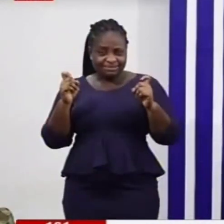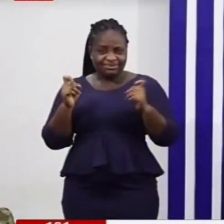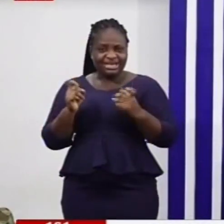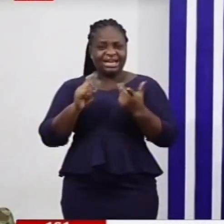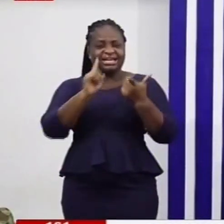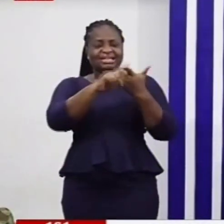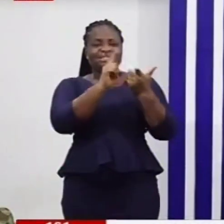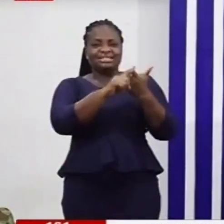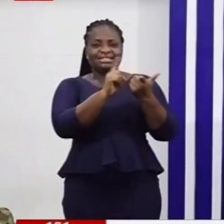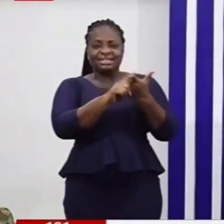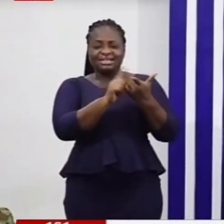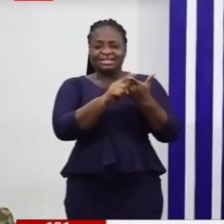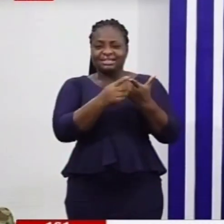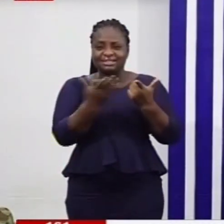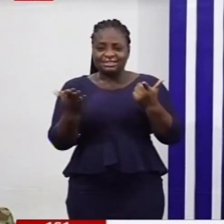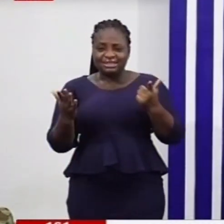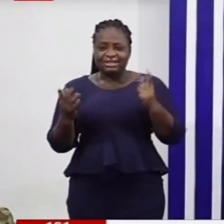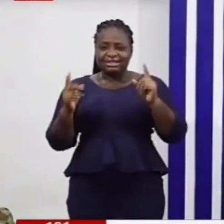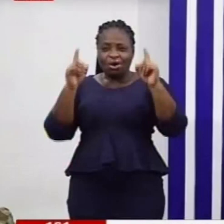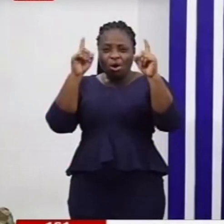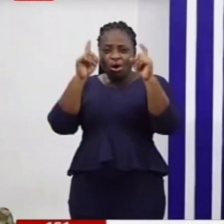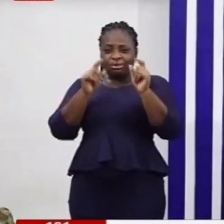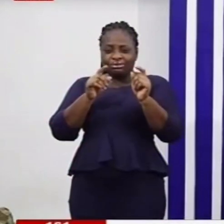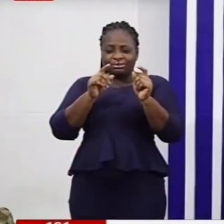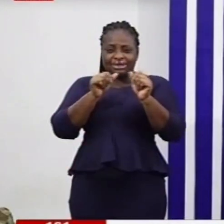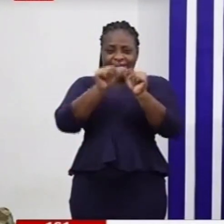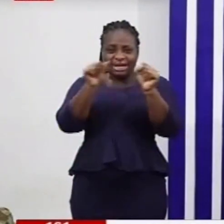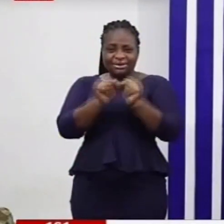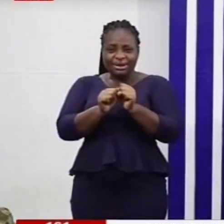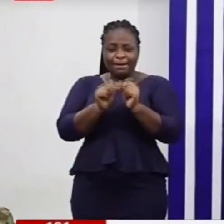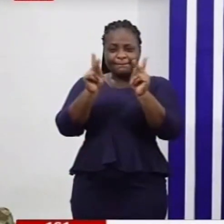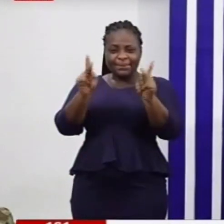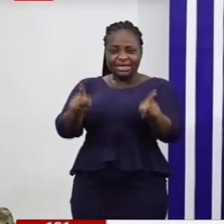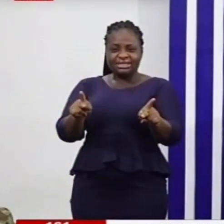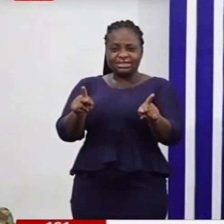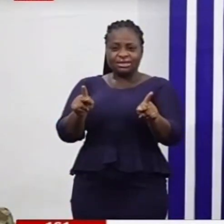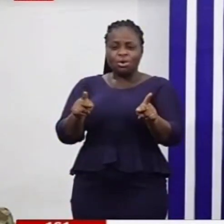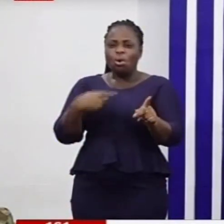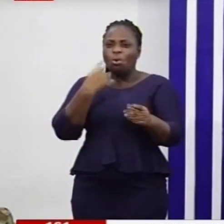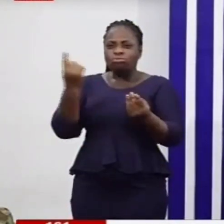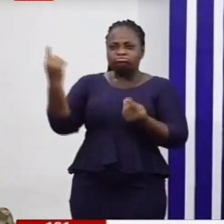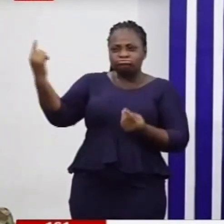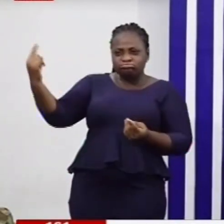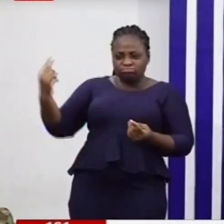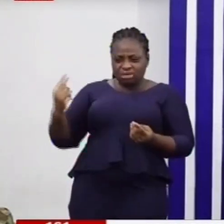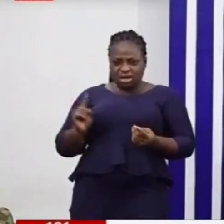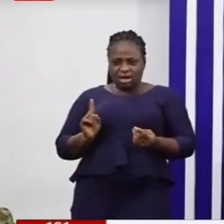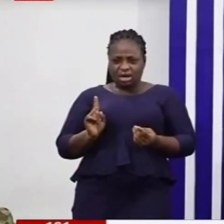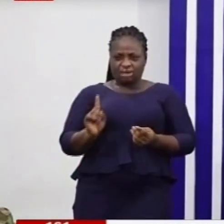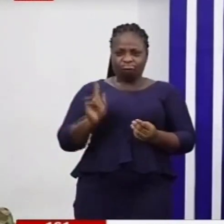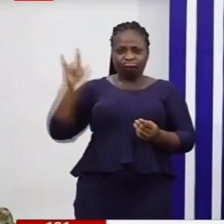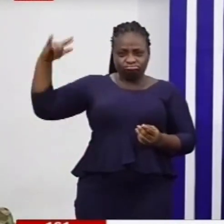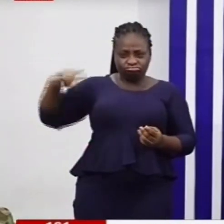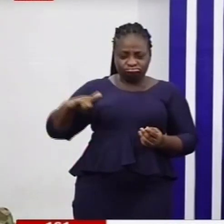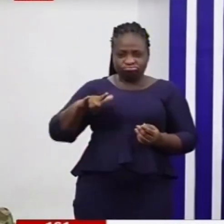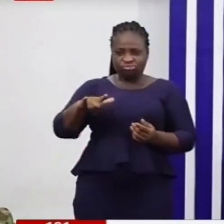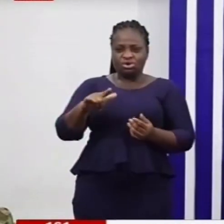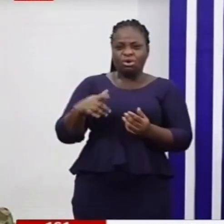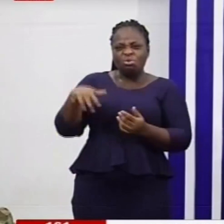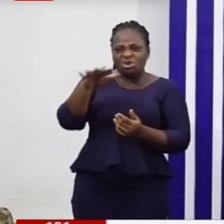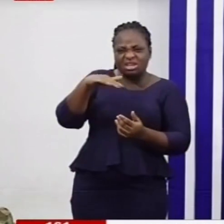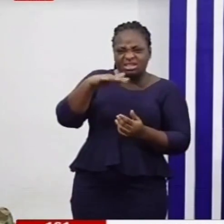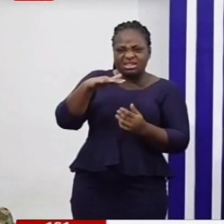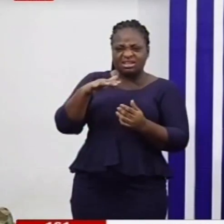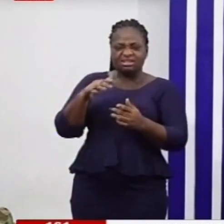second cohort of that contact tracing and testing, which is made up of persons who came into the Ghanaian jurisdiction within a